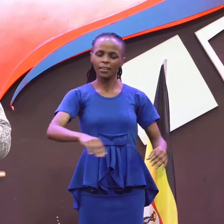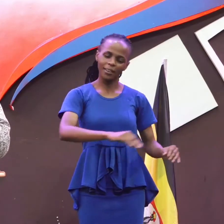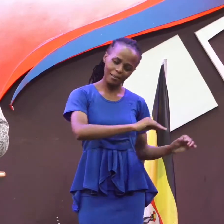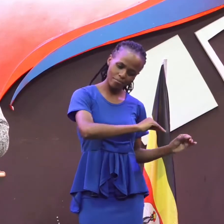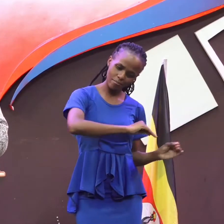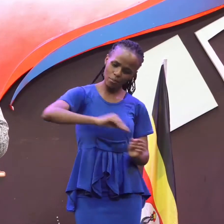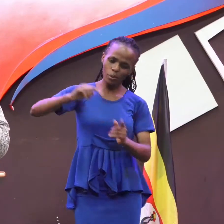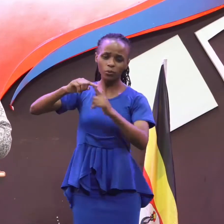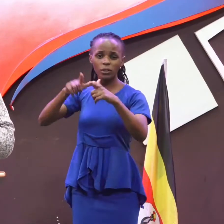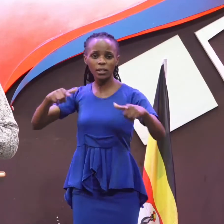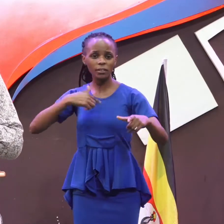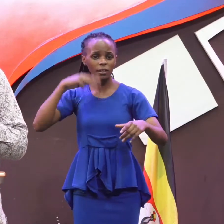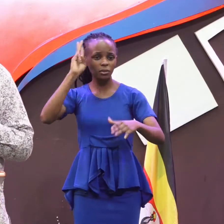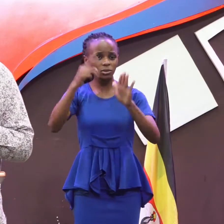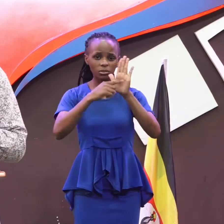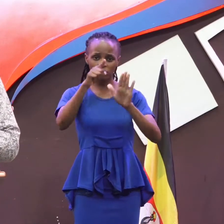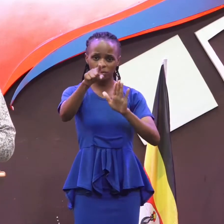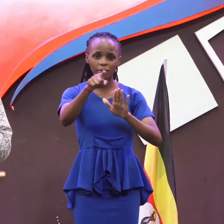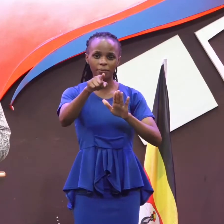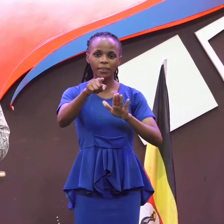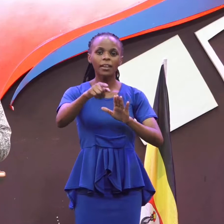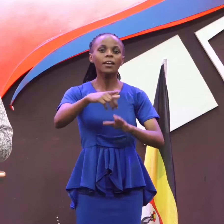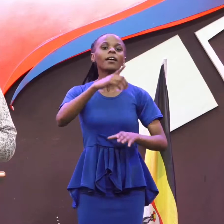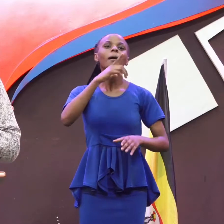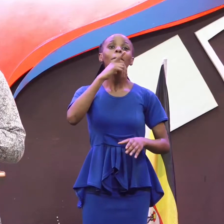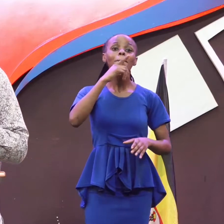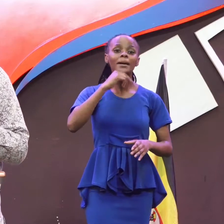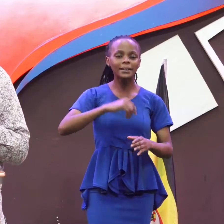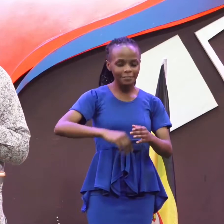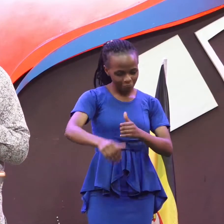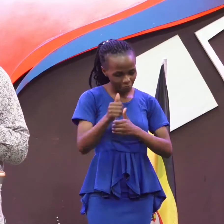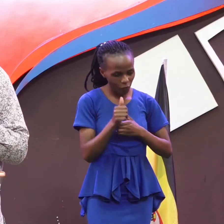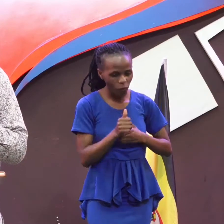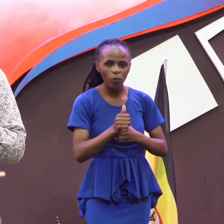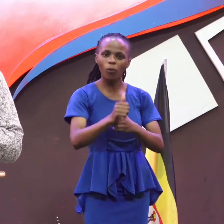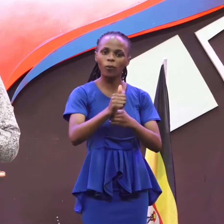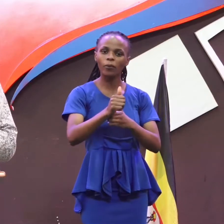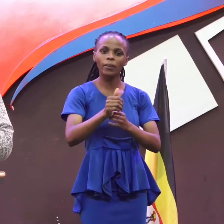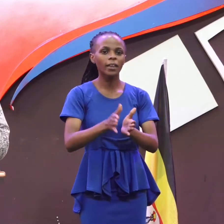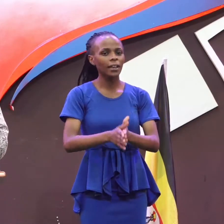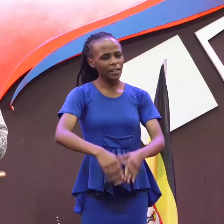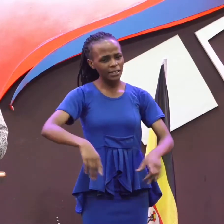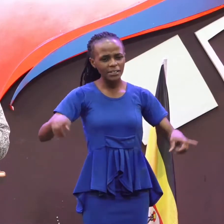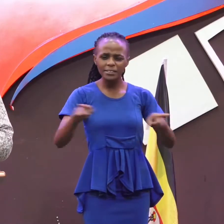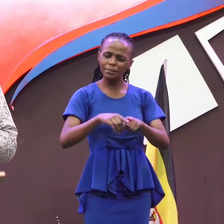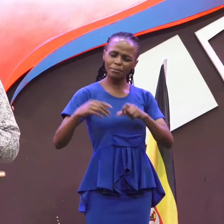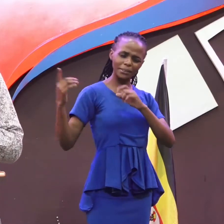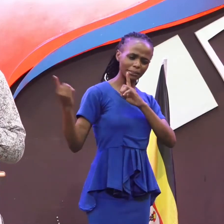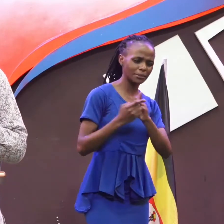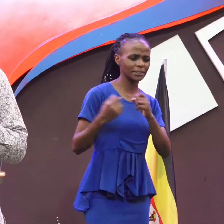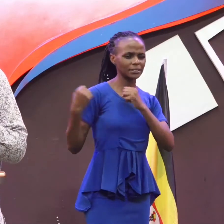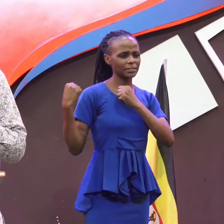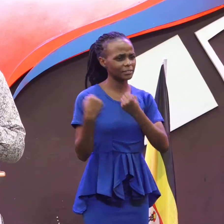mu nsi gye ndikulaga. And go to the land that I will show you. Omusajja n'akatuuka. The man passed it. N'asangayo ebimusoomooza. He